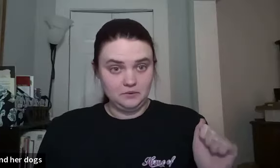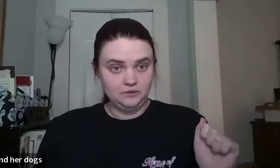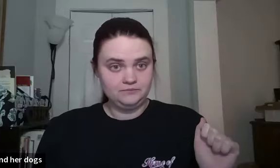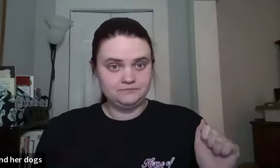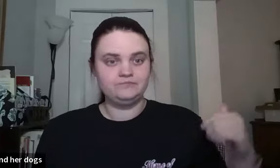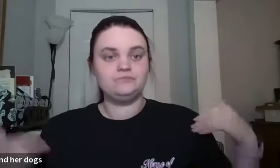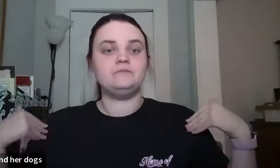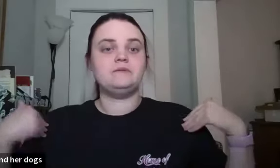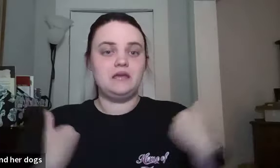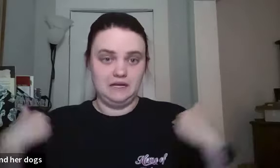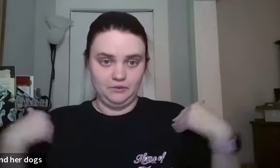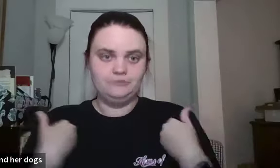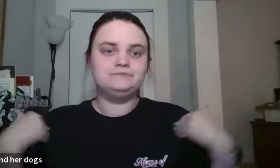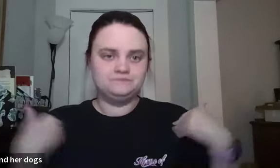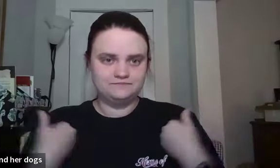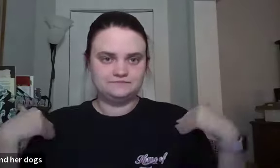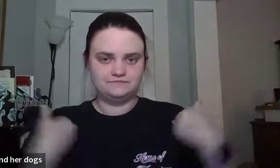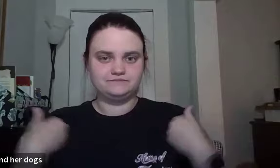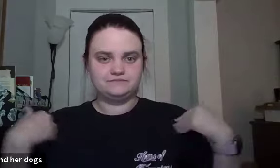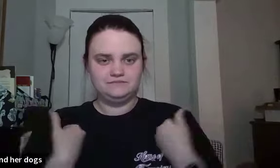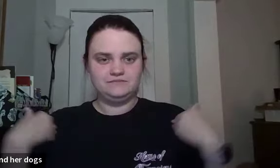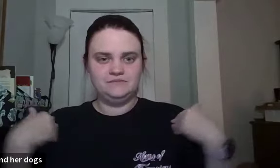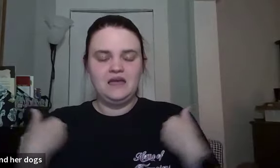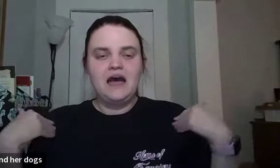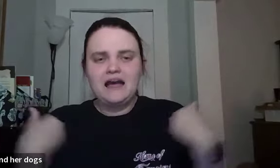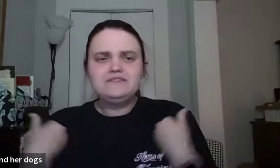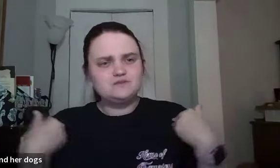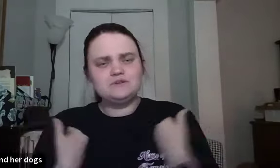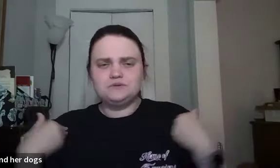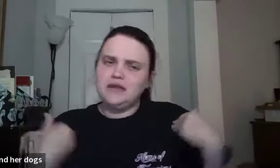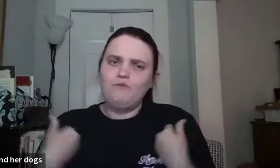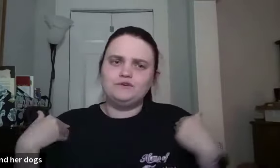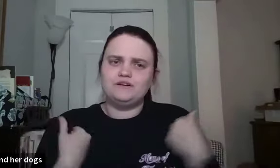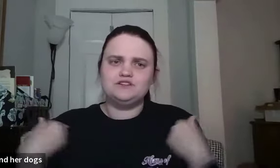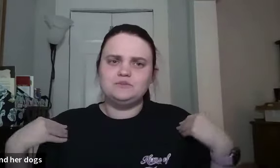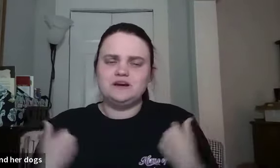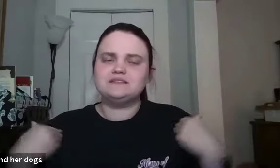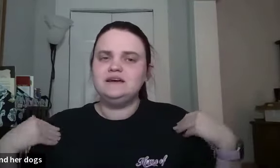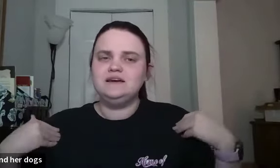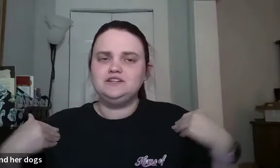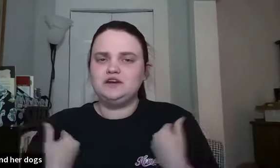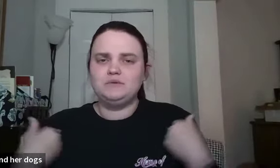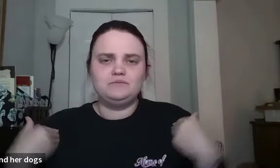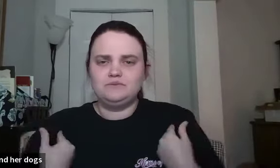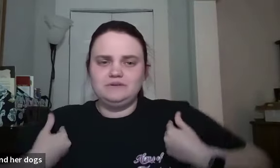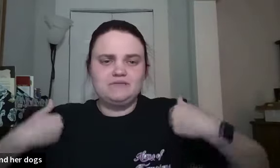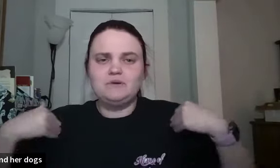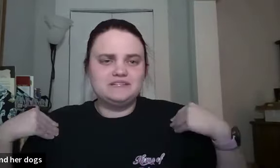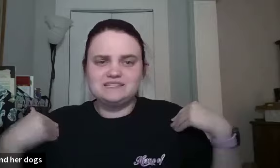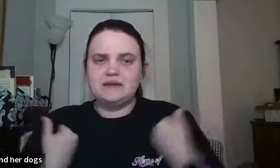animal, animal. I think this one's really helpful also because when everyone does an